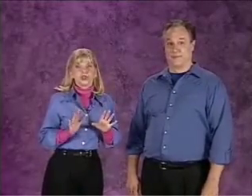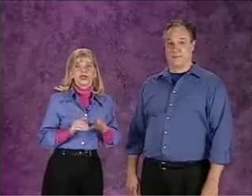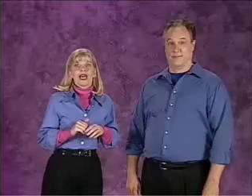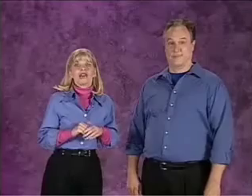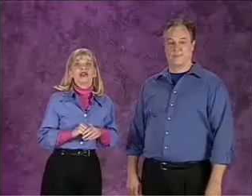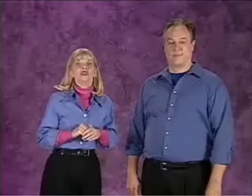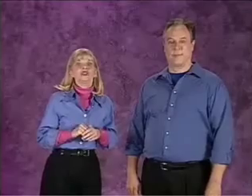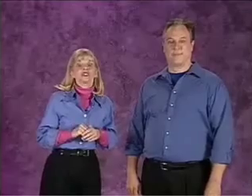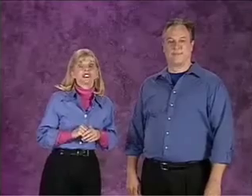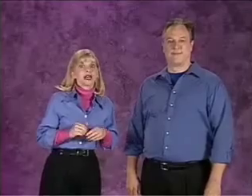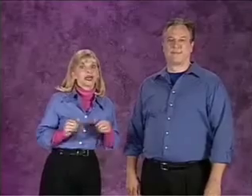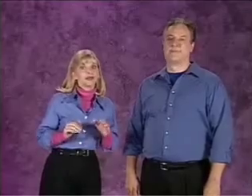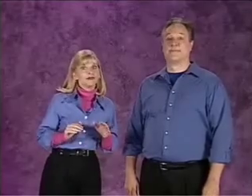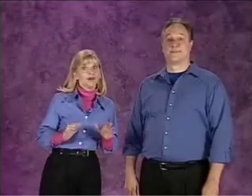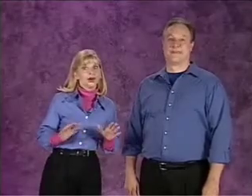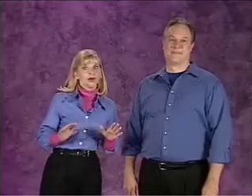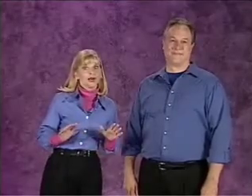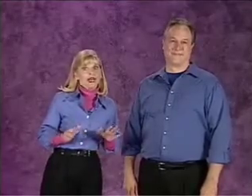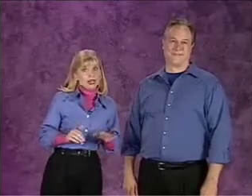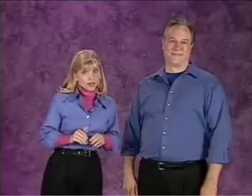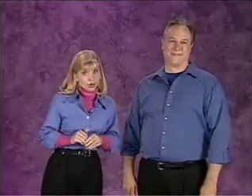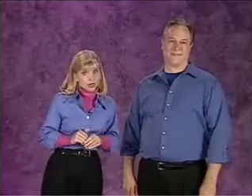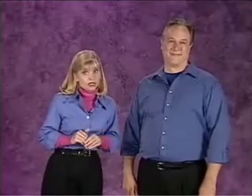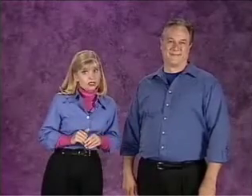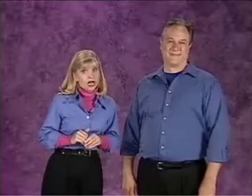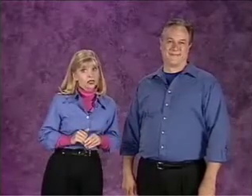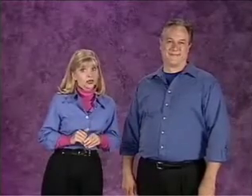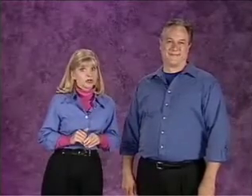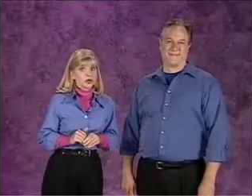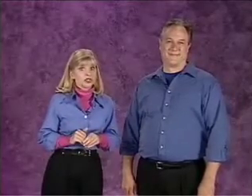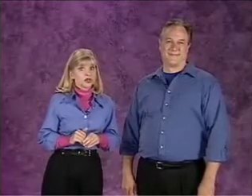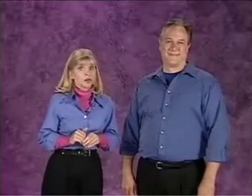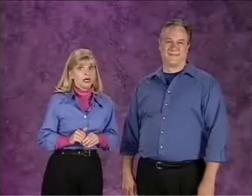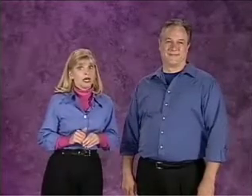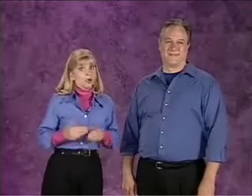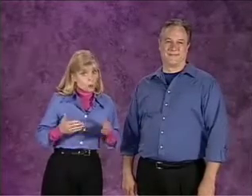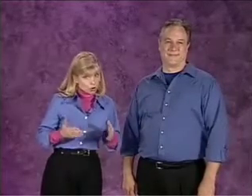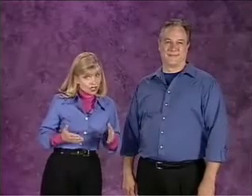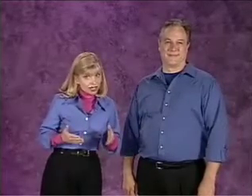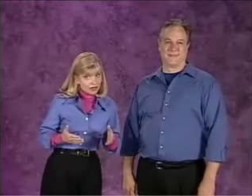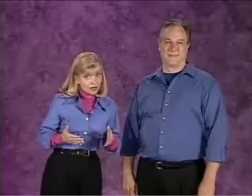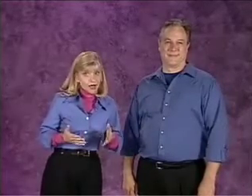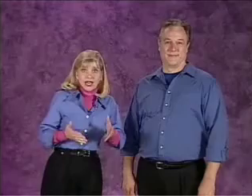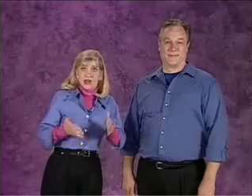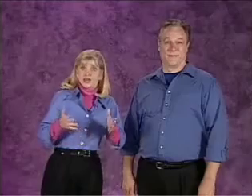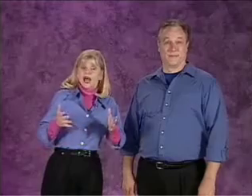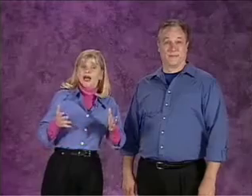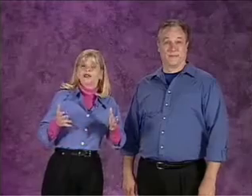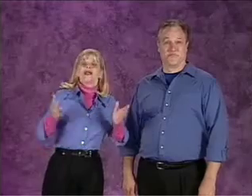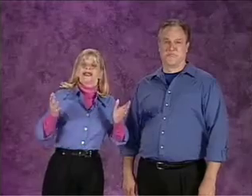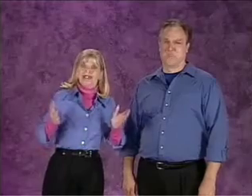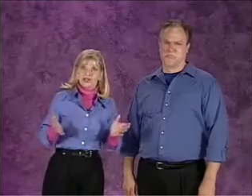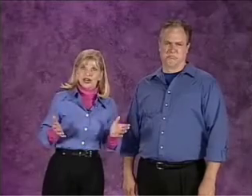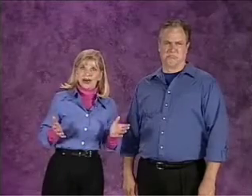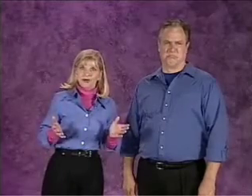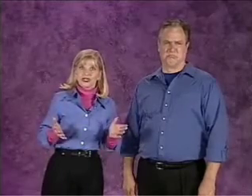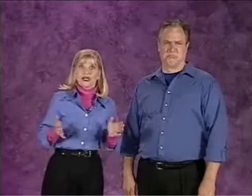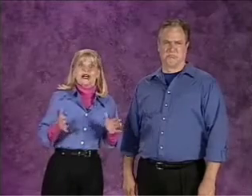visually and let your signing flow. If you need a sign to express your meaning, put it in. If not, leave it out.